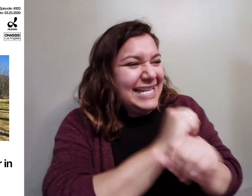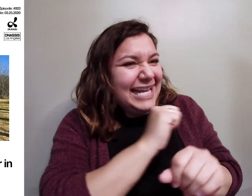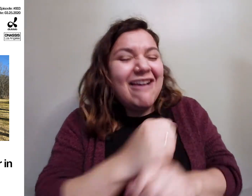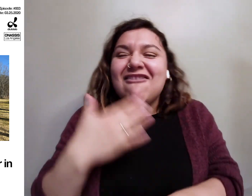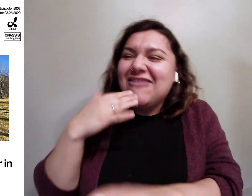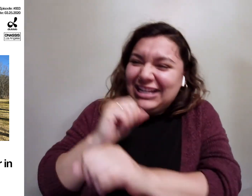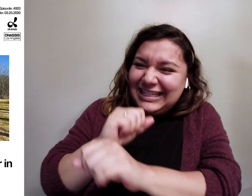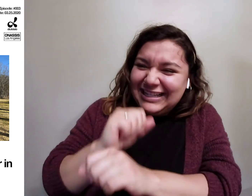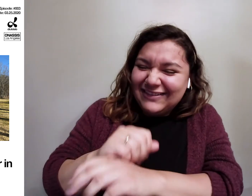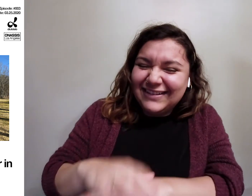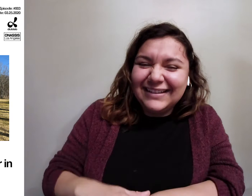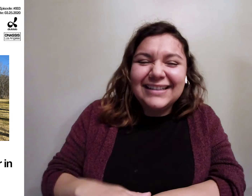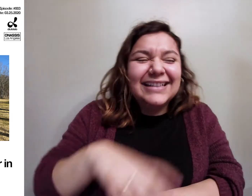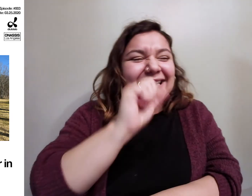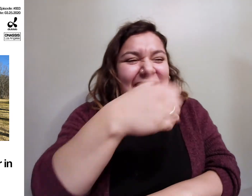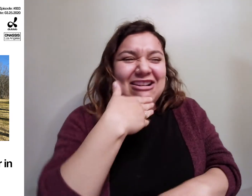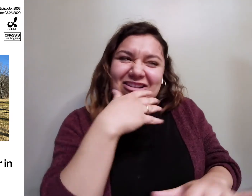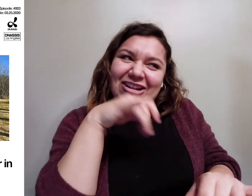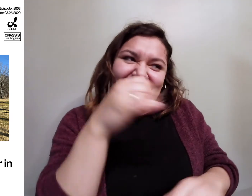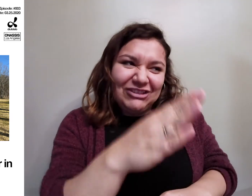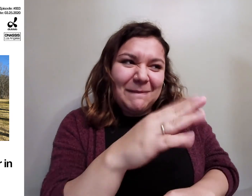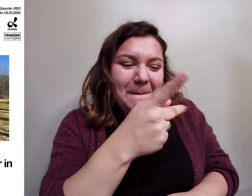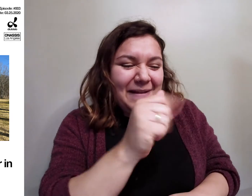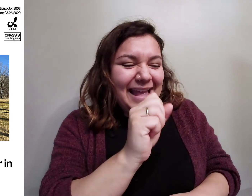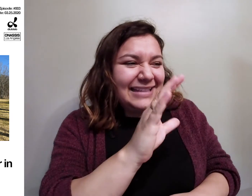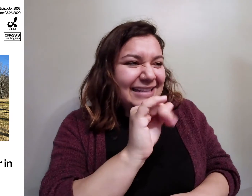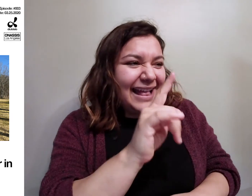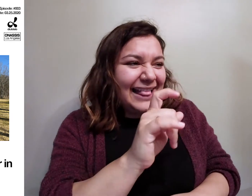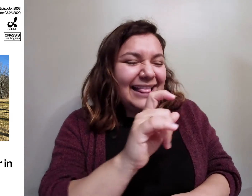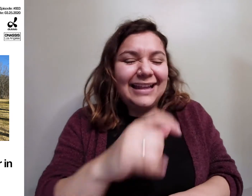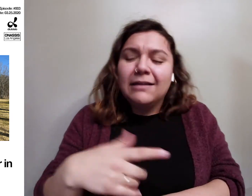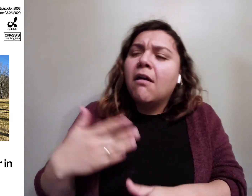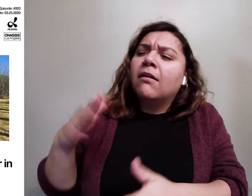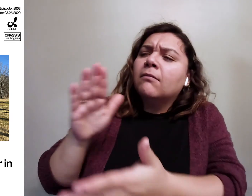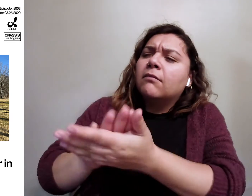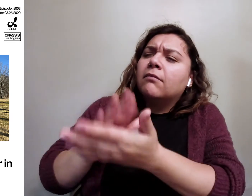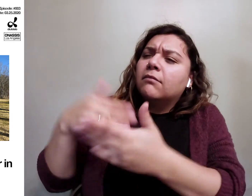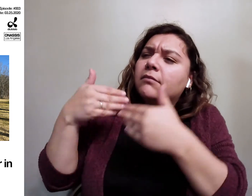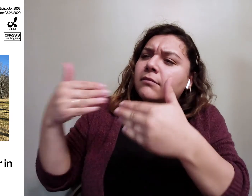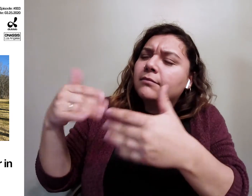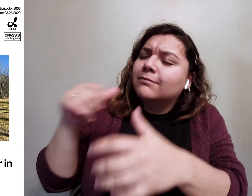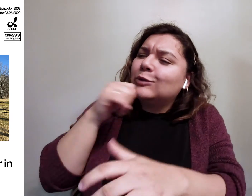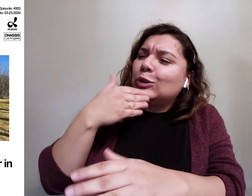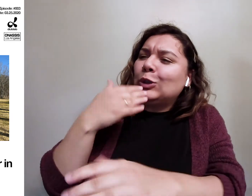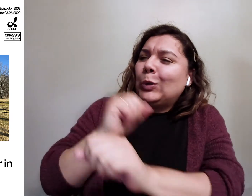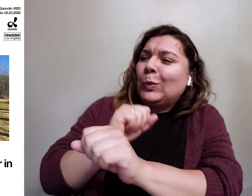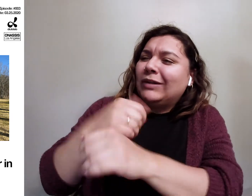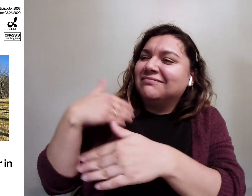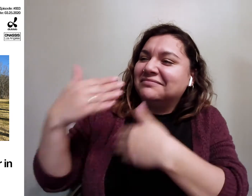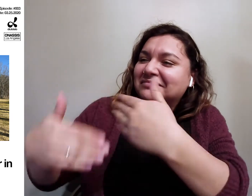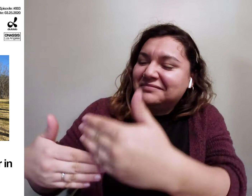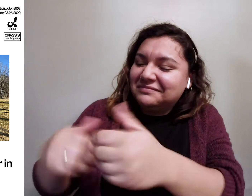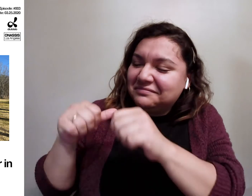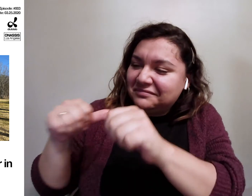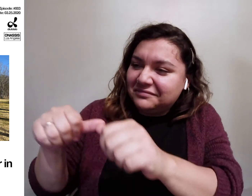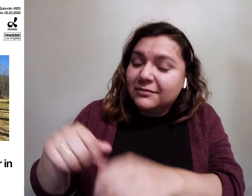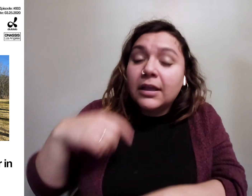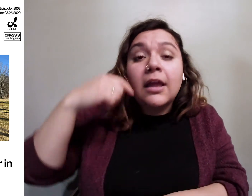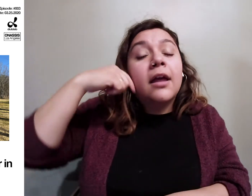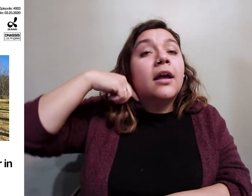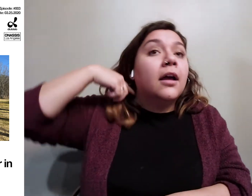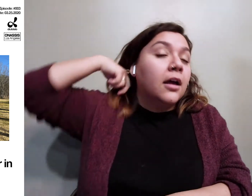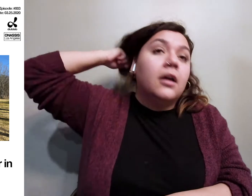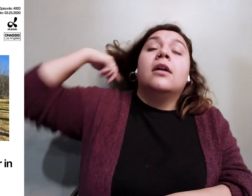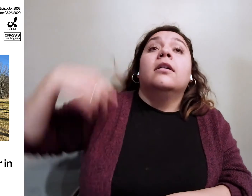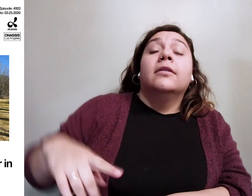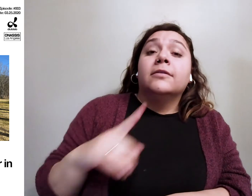It's so true. That we're all looking at this grand silence that's been and this grand stopping that's been imposed on us.